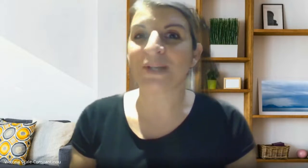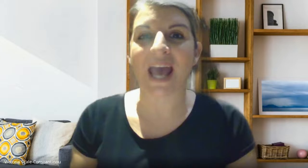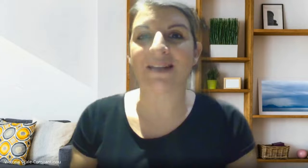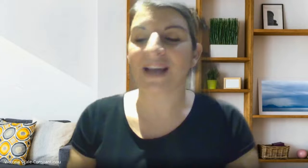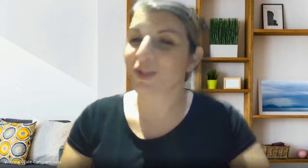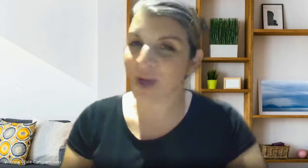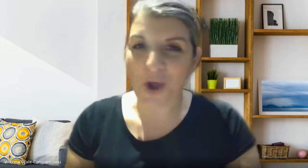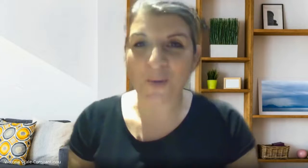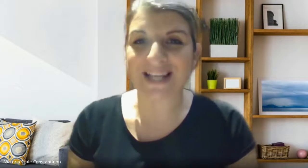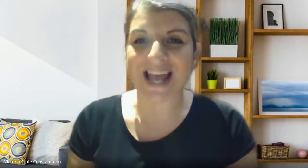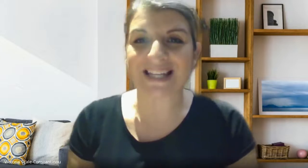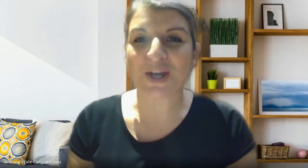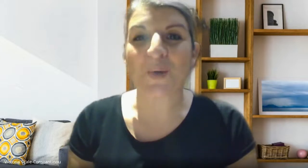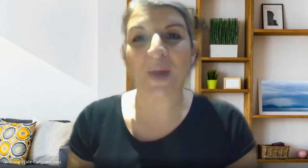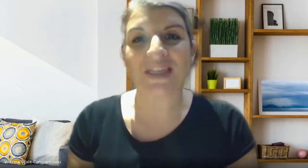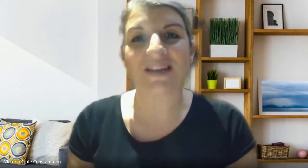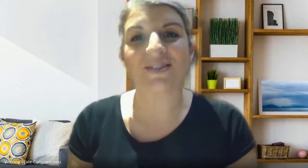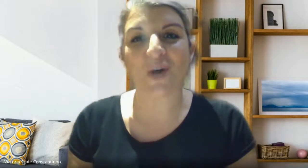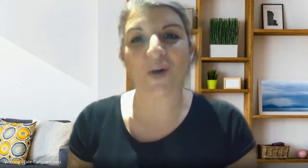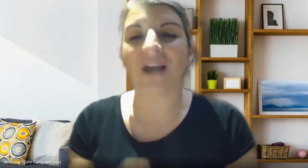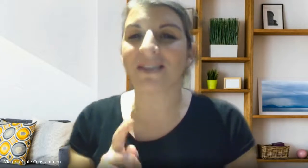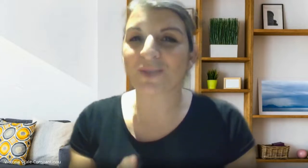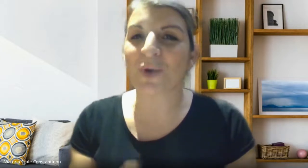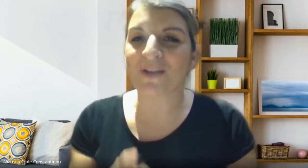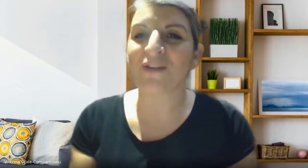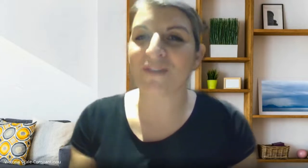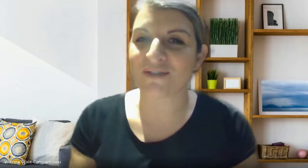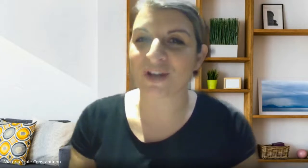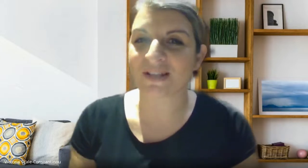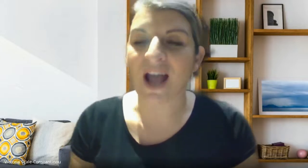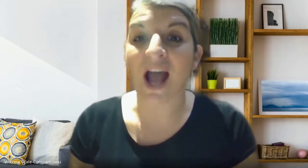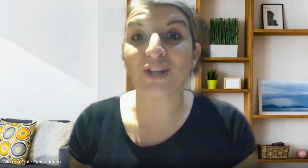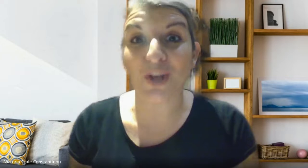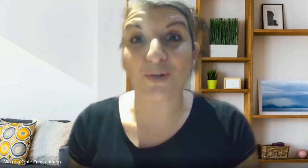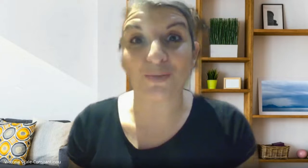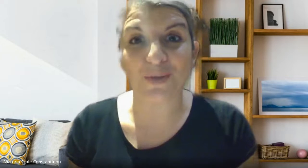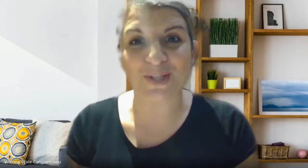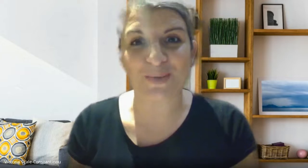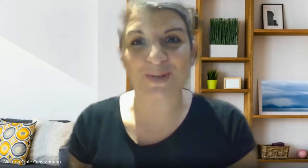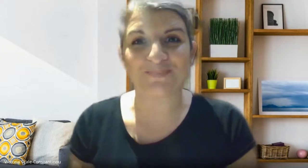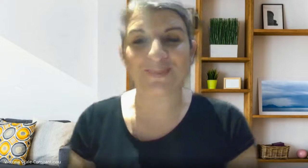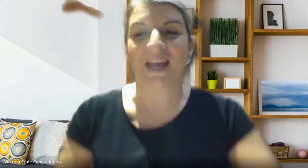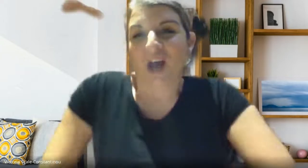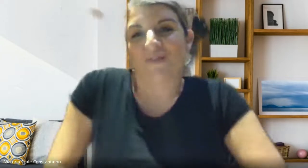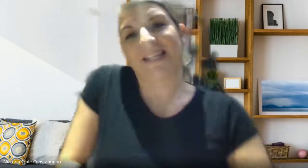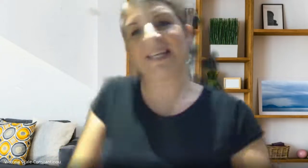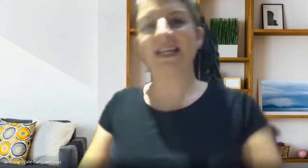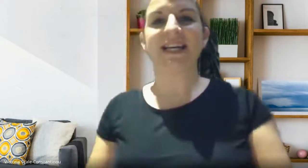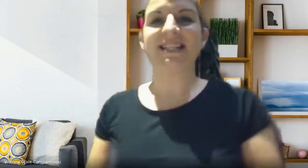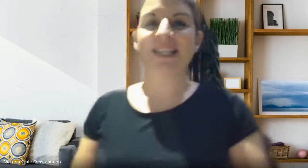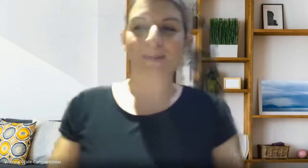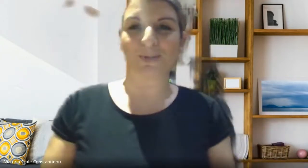we're going to end, as we always end, with a song. And this is one of our favourites. I know you know this one. Are you